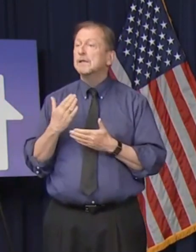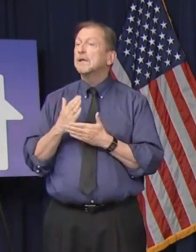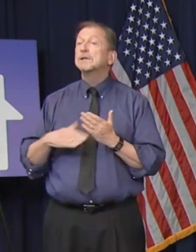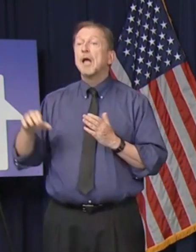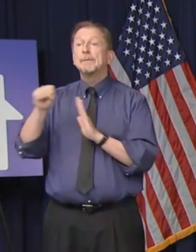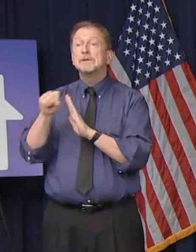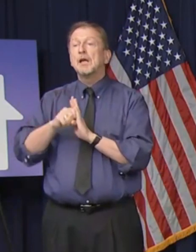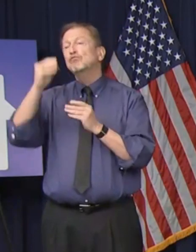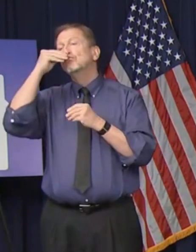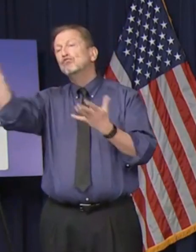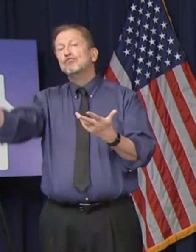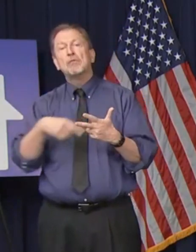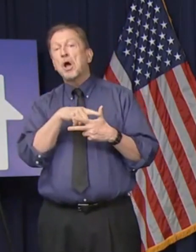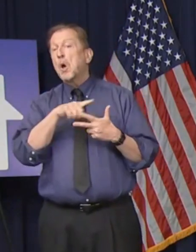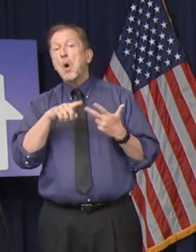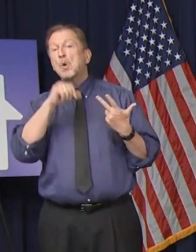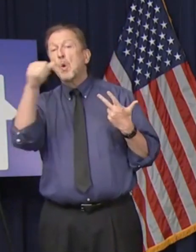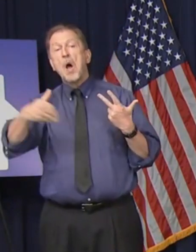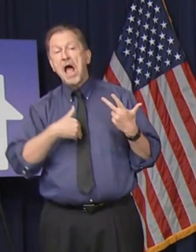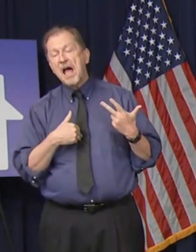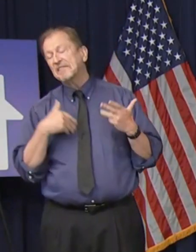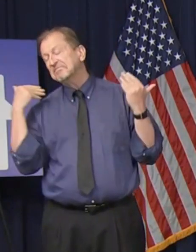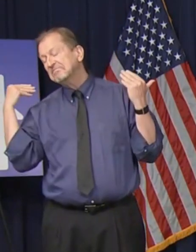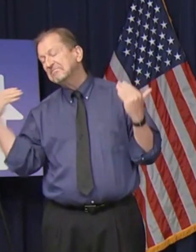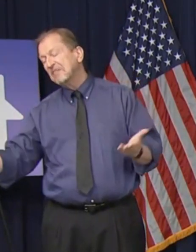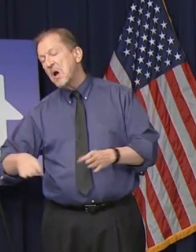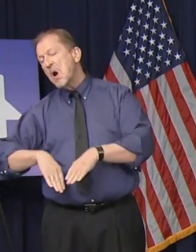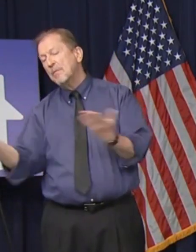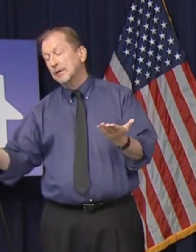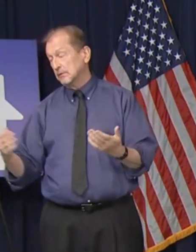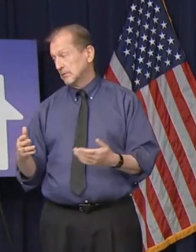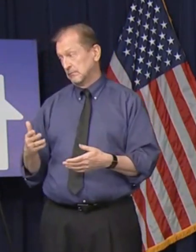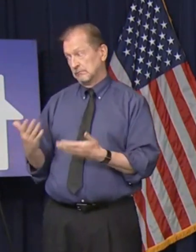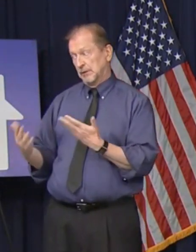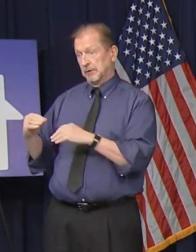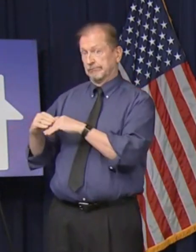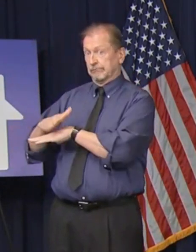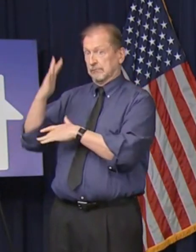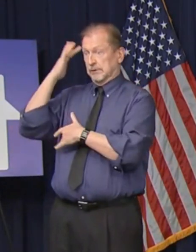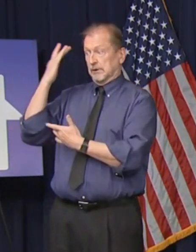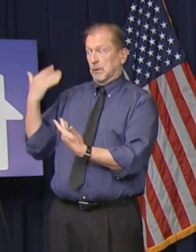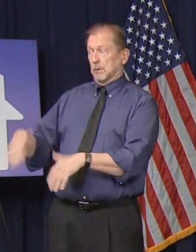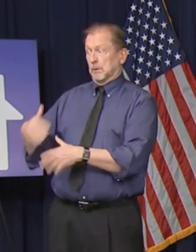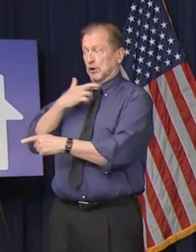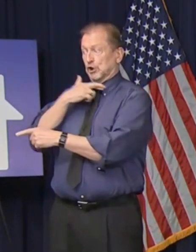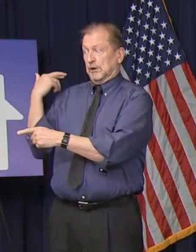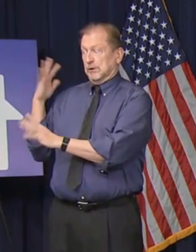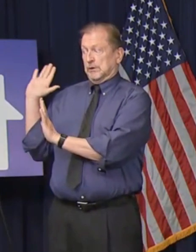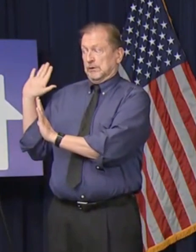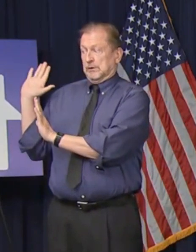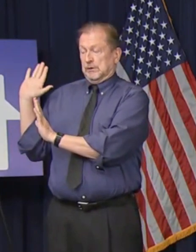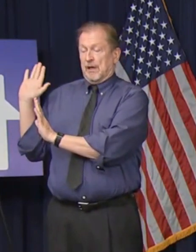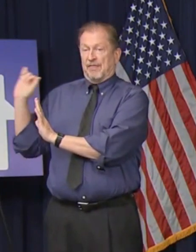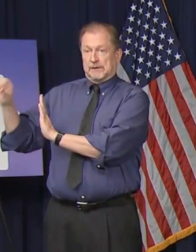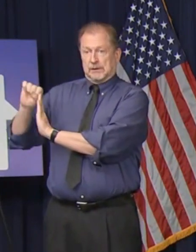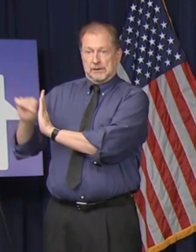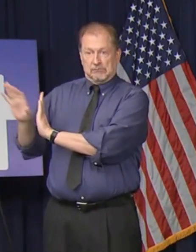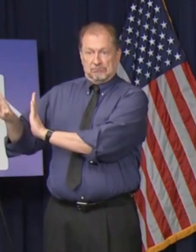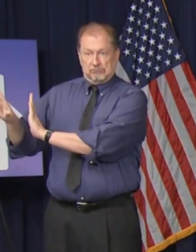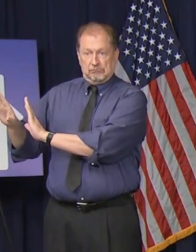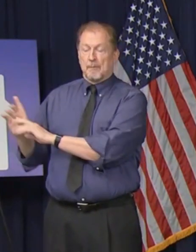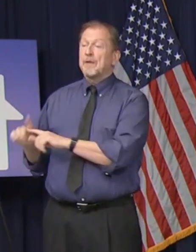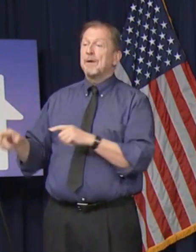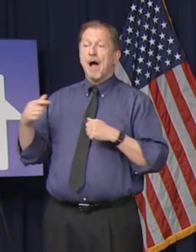anyway. That's their choice. I think people might get sick. Many people might get sick as a result of that. But look, what have I